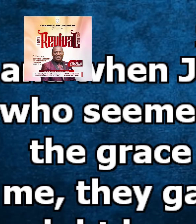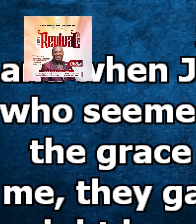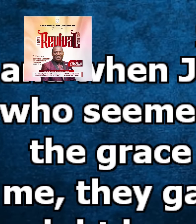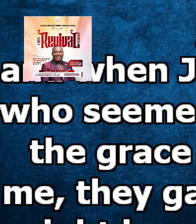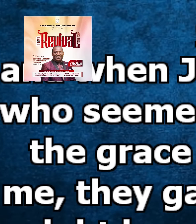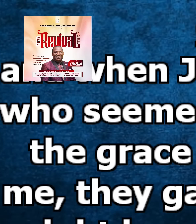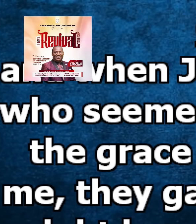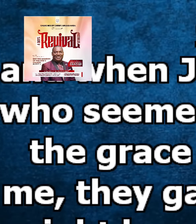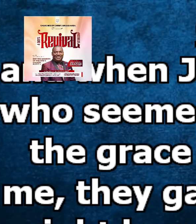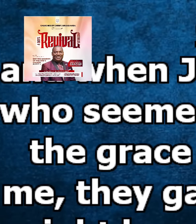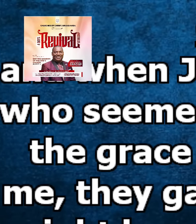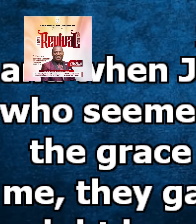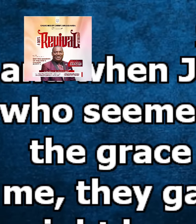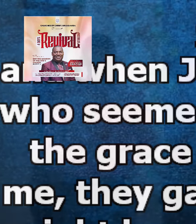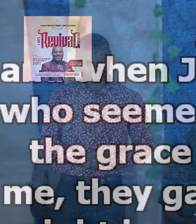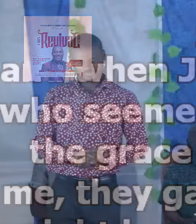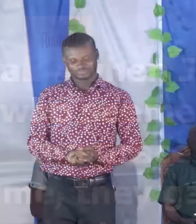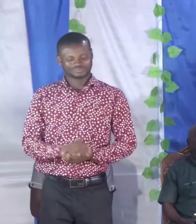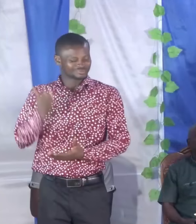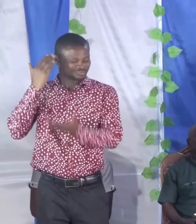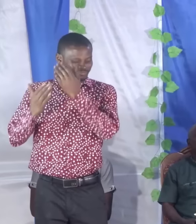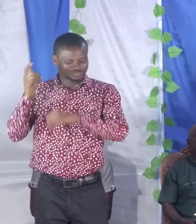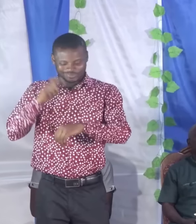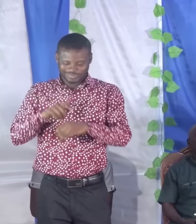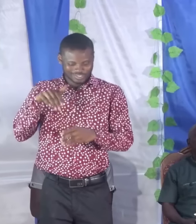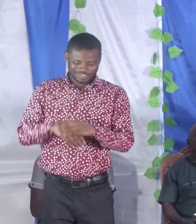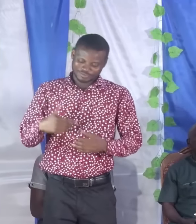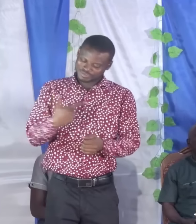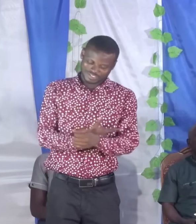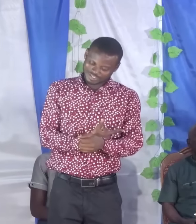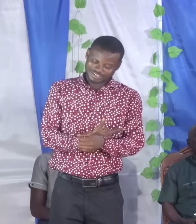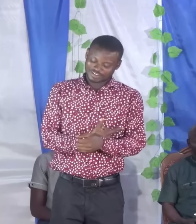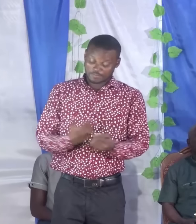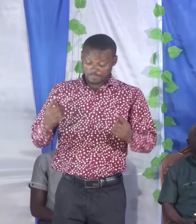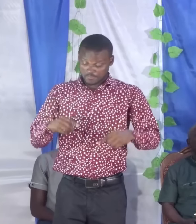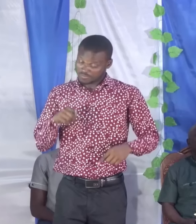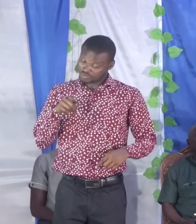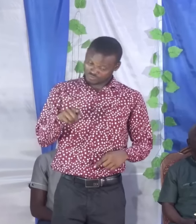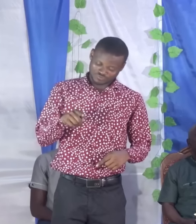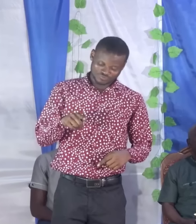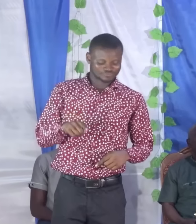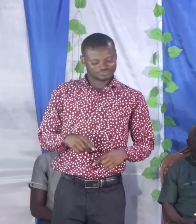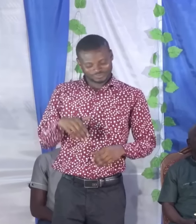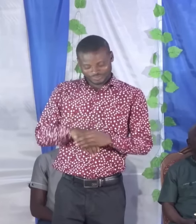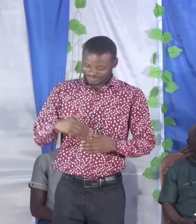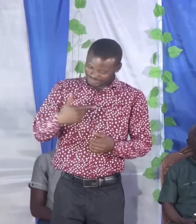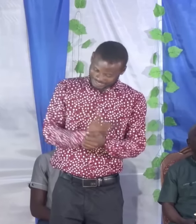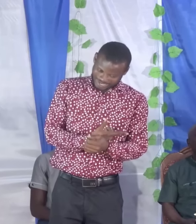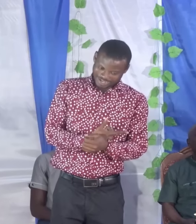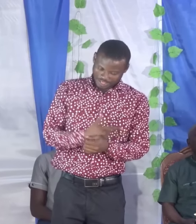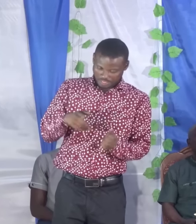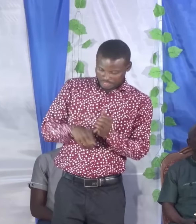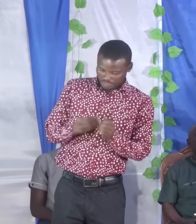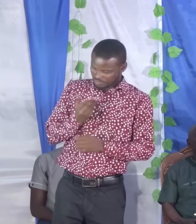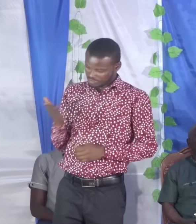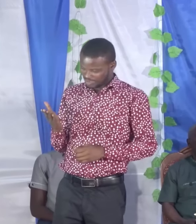one. Drew Baby or Ghana has said, no, not Church of Christ, or Namakas or Church of Christ. What catch will be some Church of Christ? Was a Christ Apostolic Church,